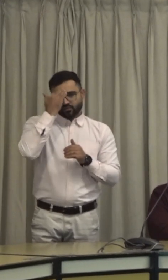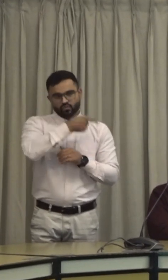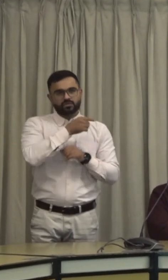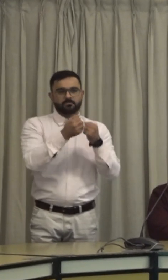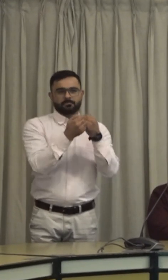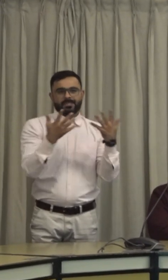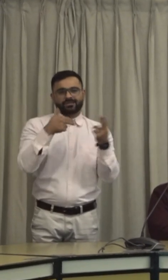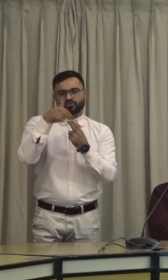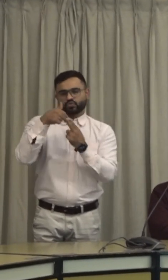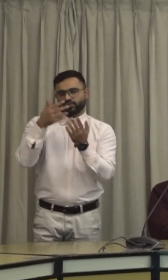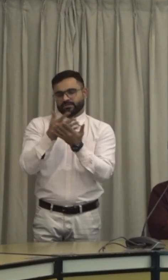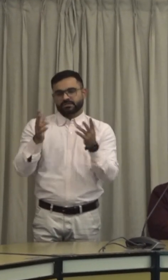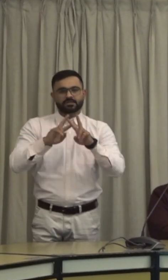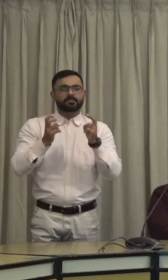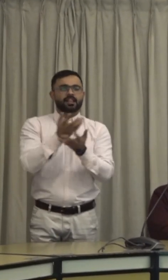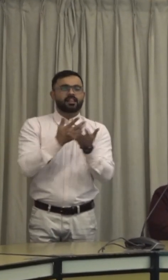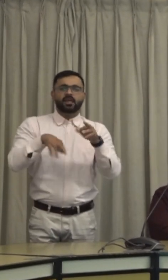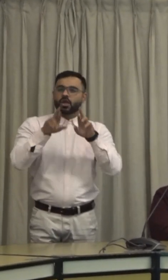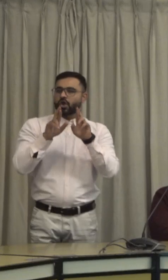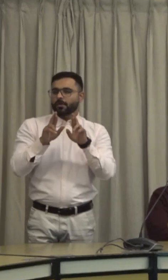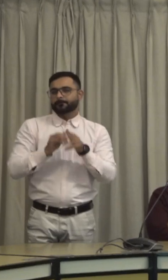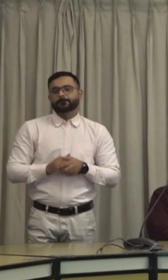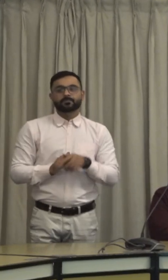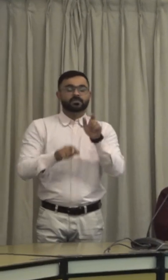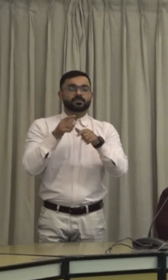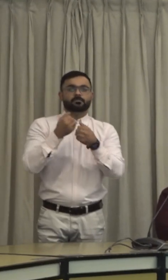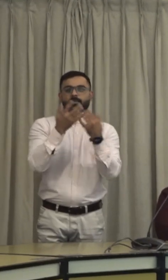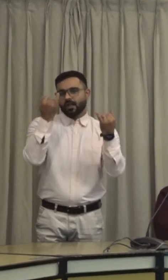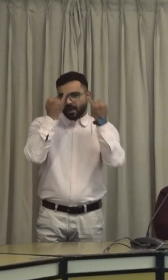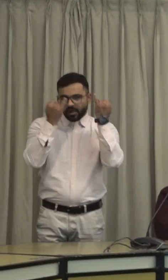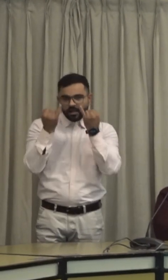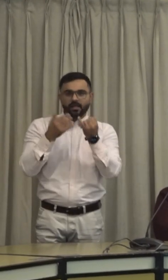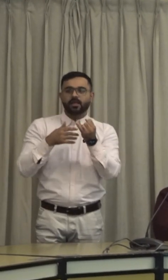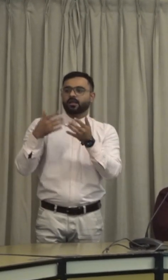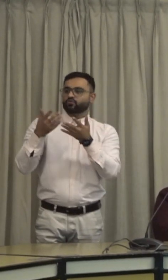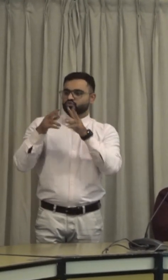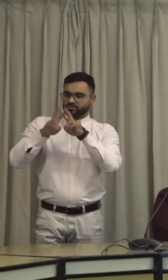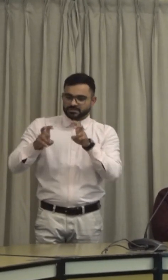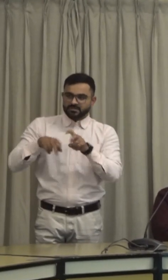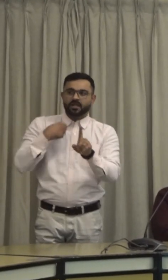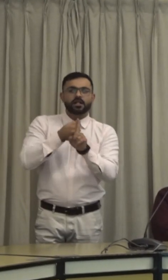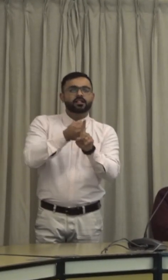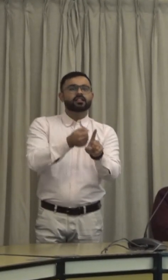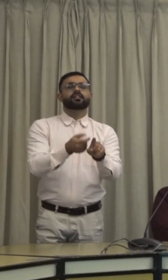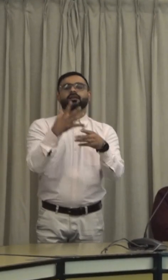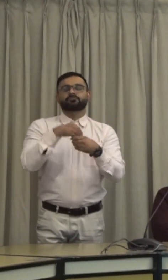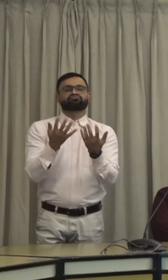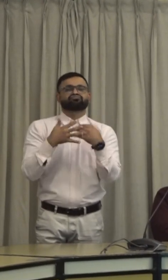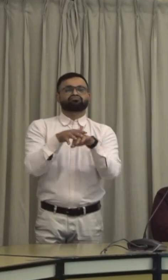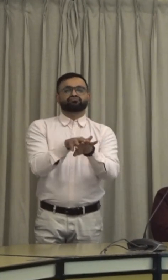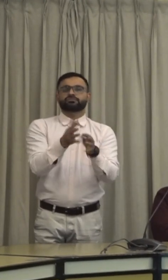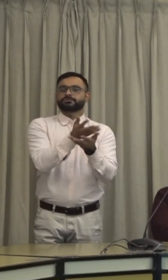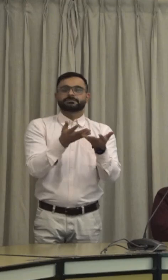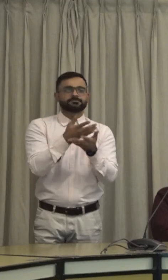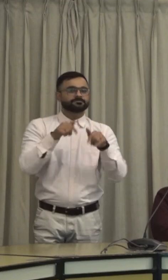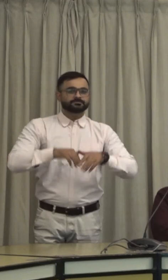be a lot of stories from our panelists, hopefully also many ideas for scholarship and advocacy that should emerge from our